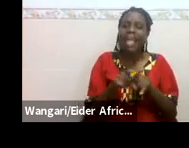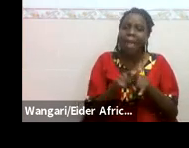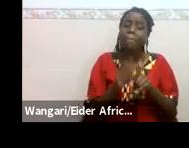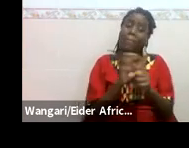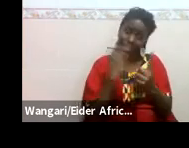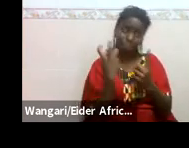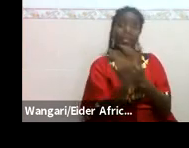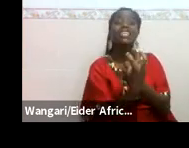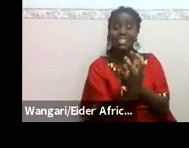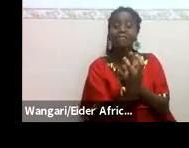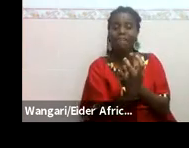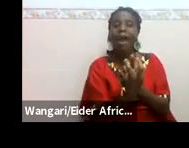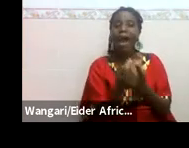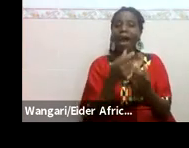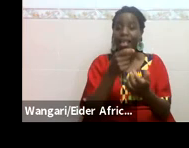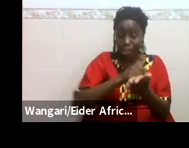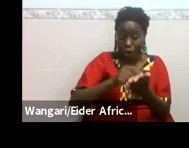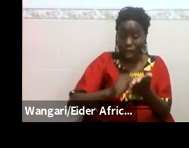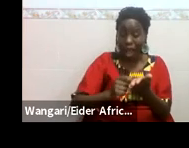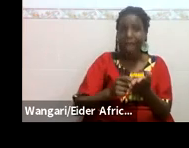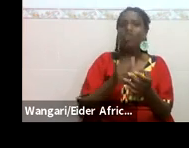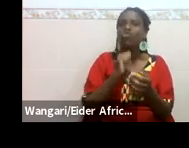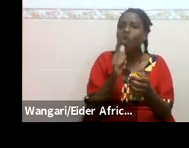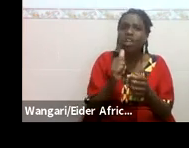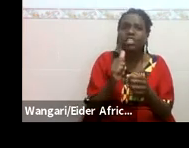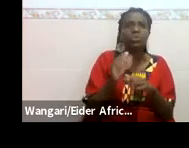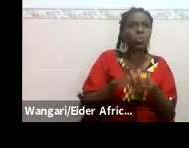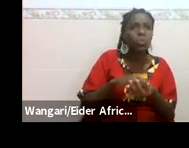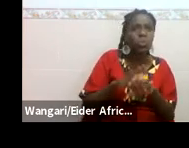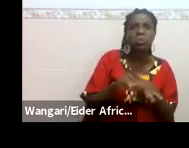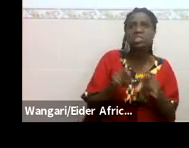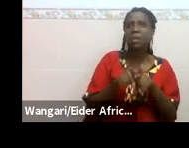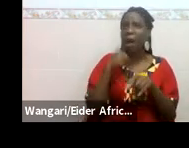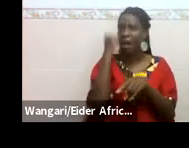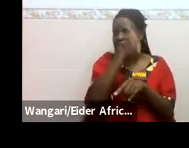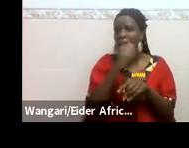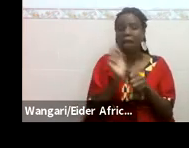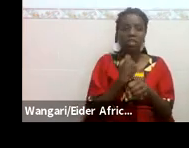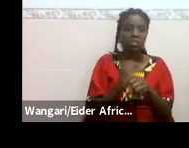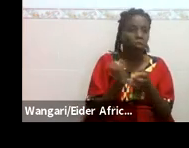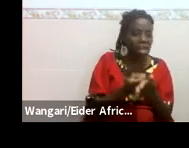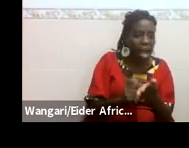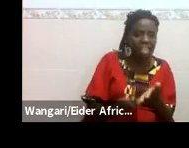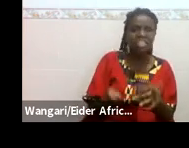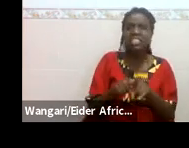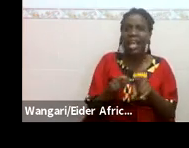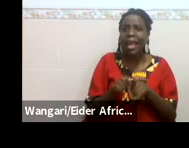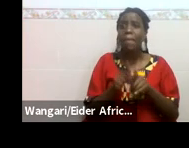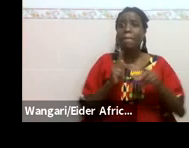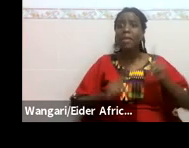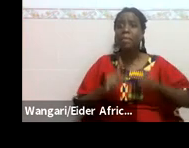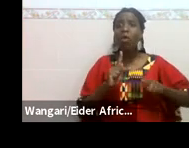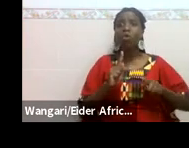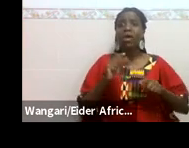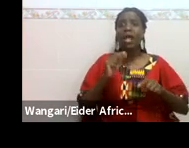our scholarship is not of good rigor. It is not really in our DNA. It's how we had to be framed a certain way